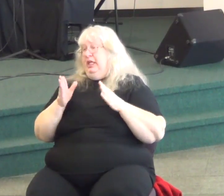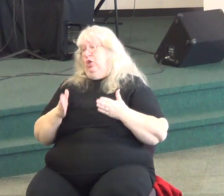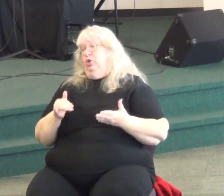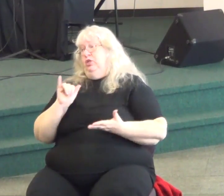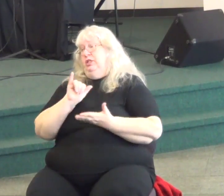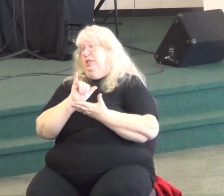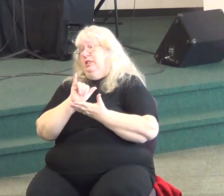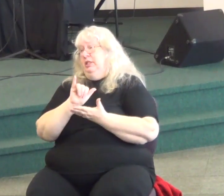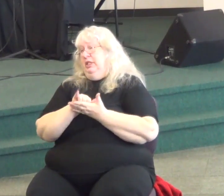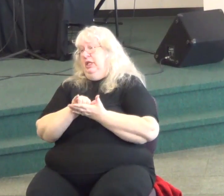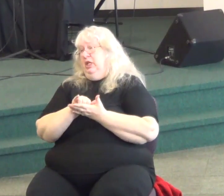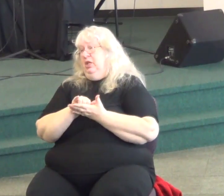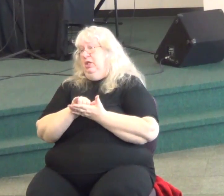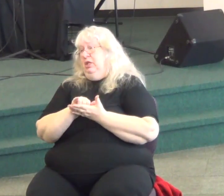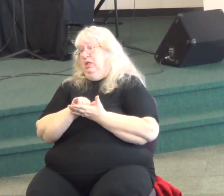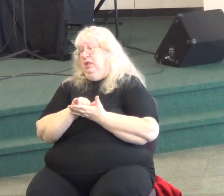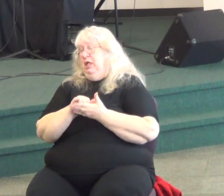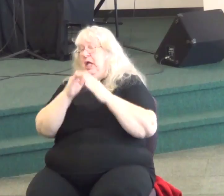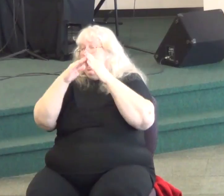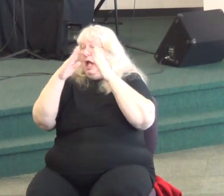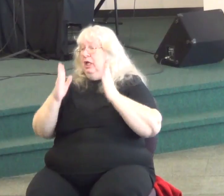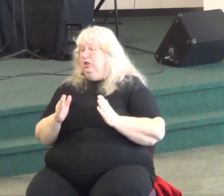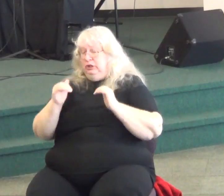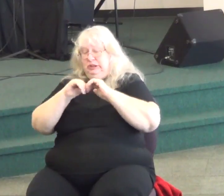A house divided cannot stand, can it? No.